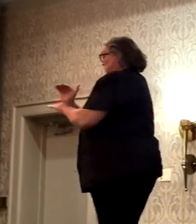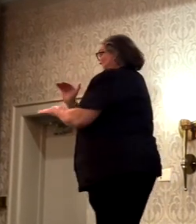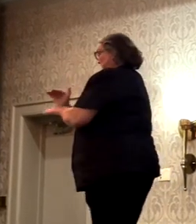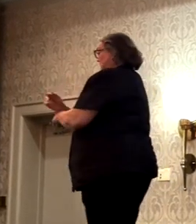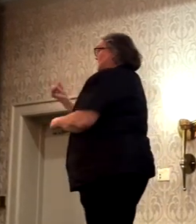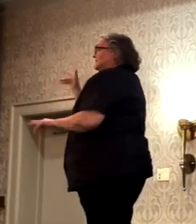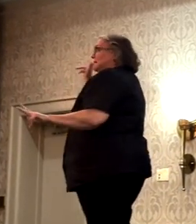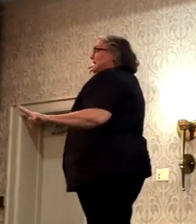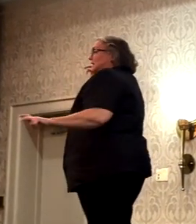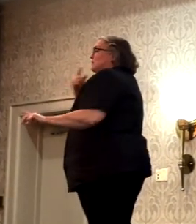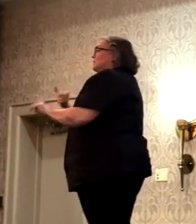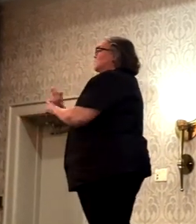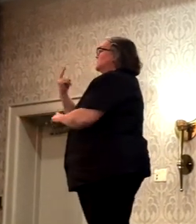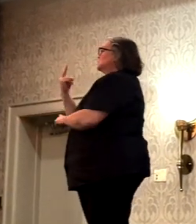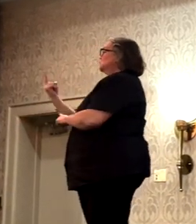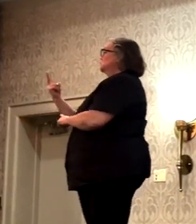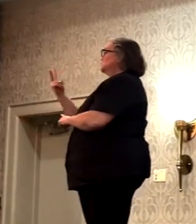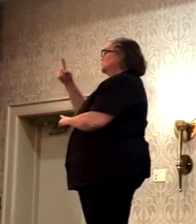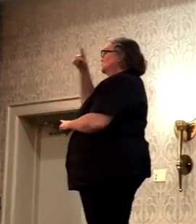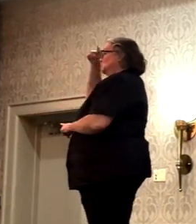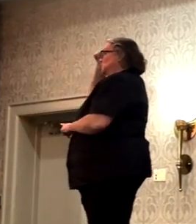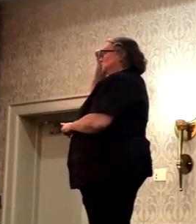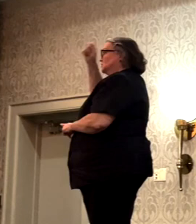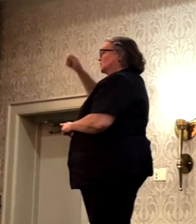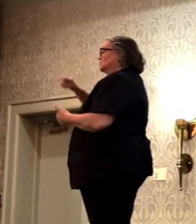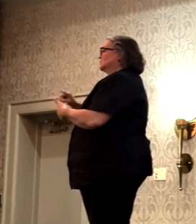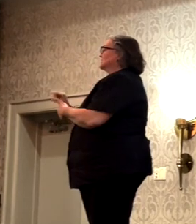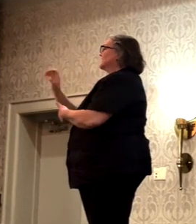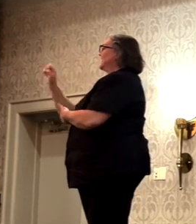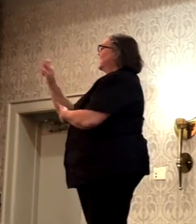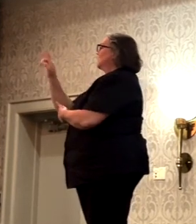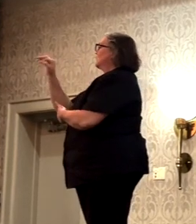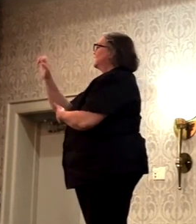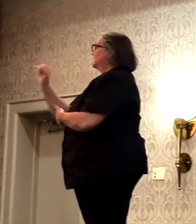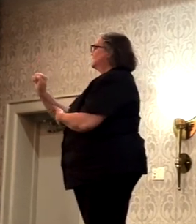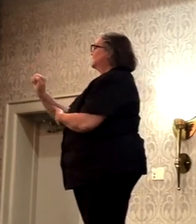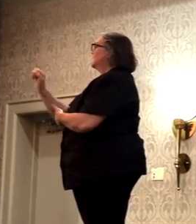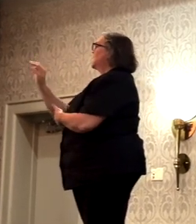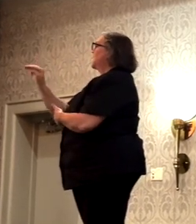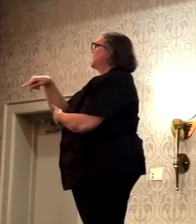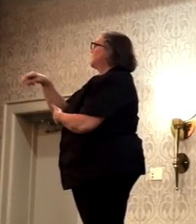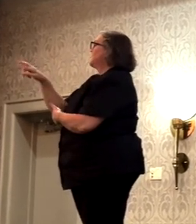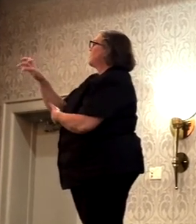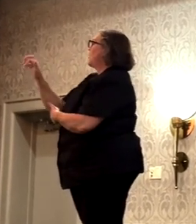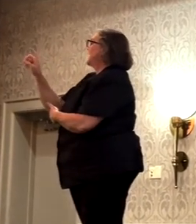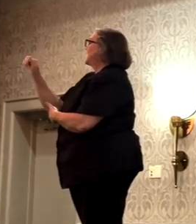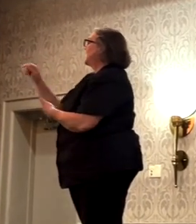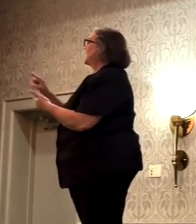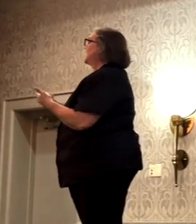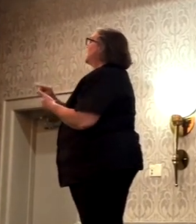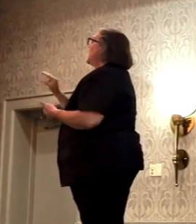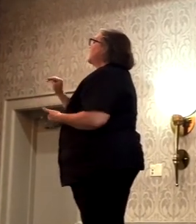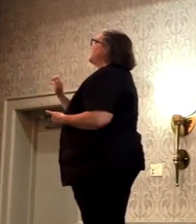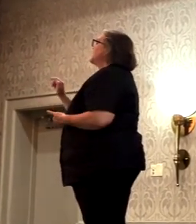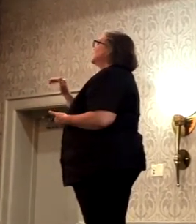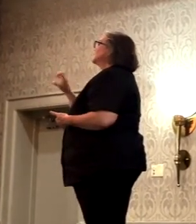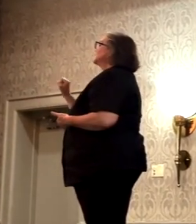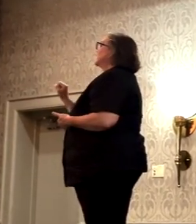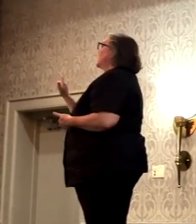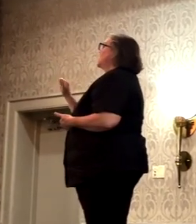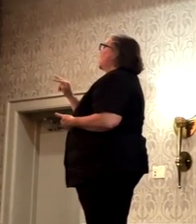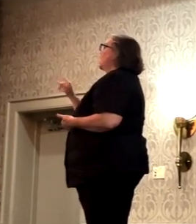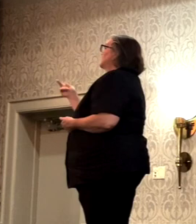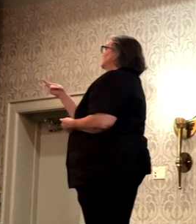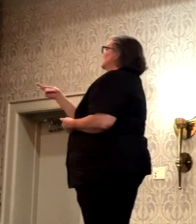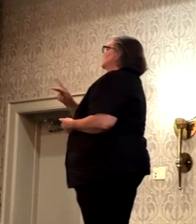Court, Judges Erin Lynch Prada and Melissa Long. These are two